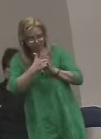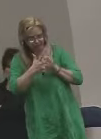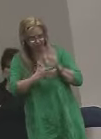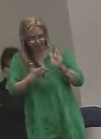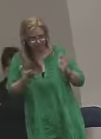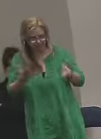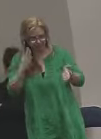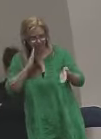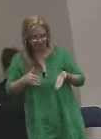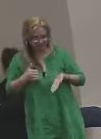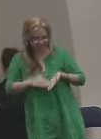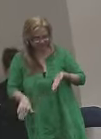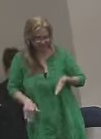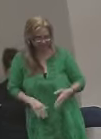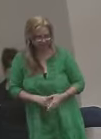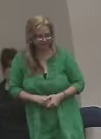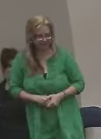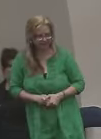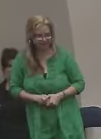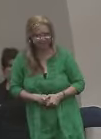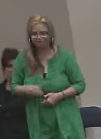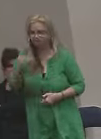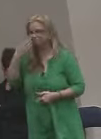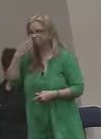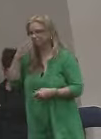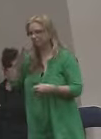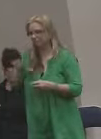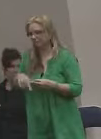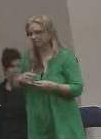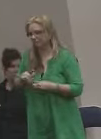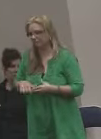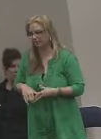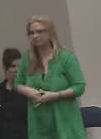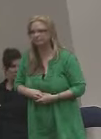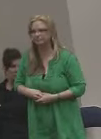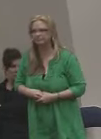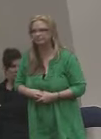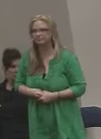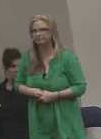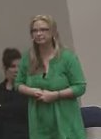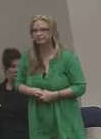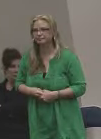off. Well, I don't know about that, but